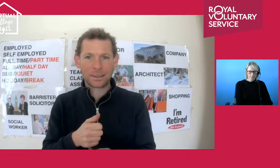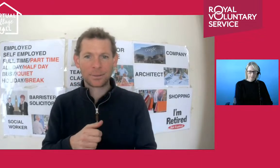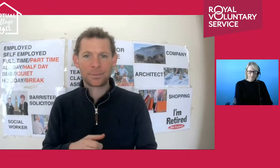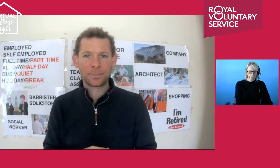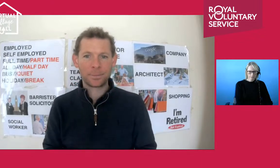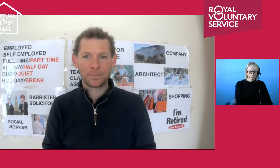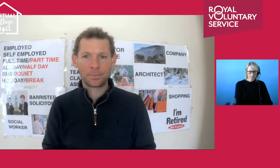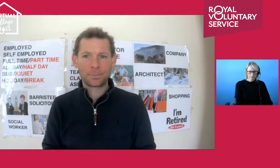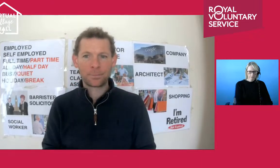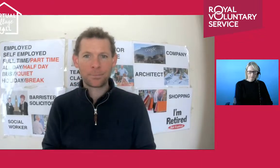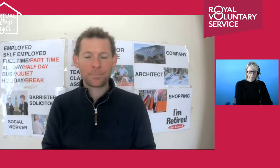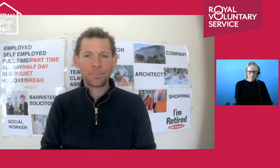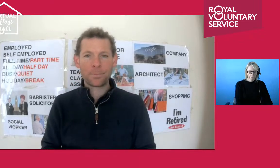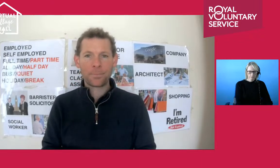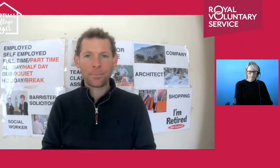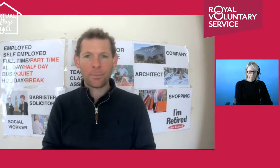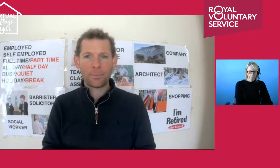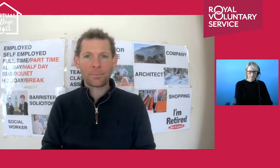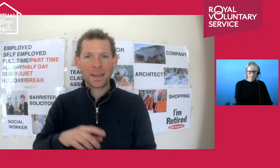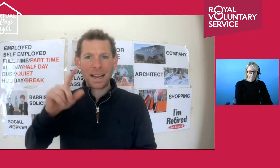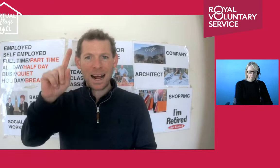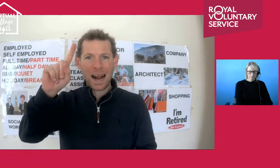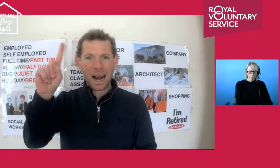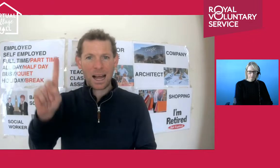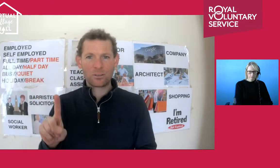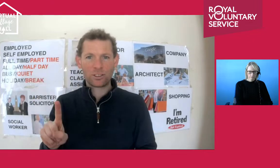classroom assistant,